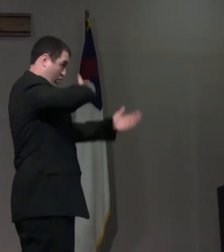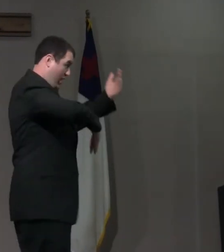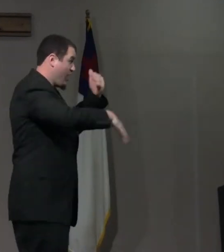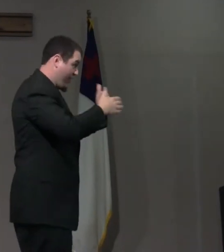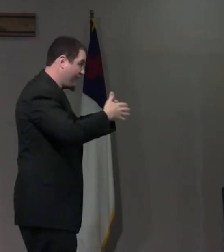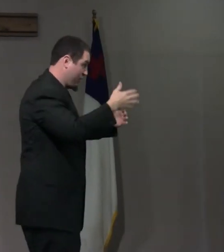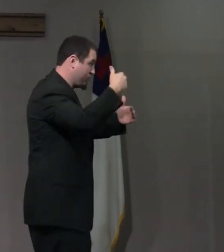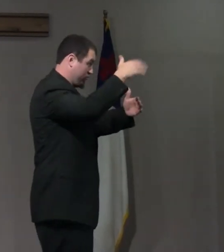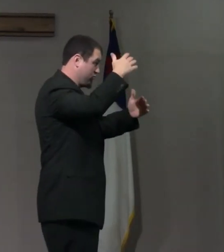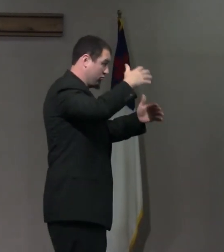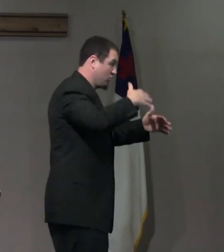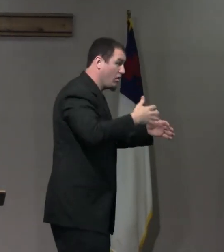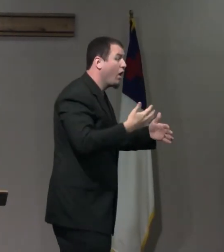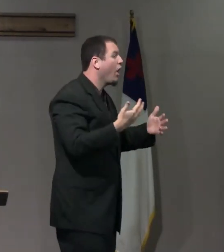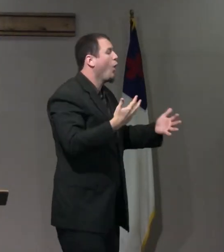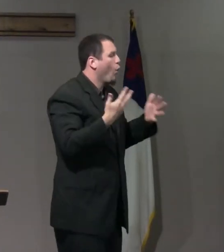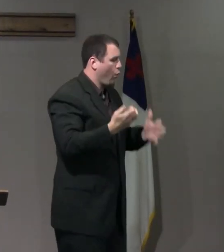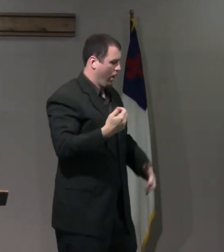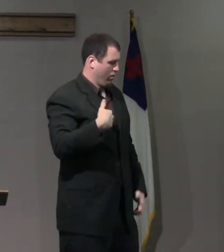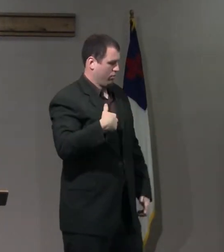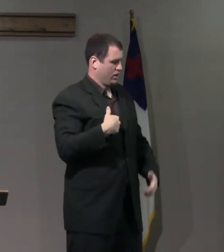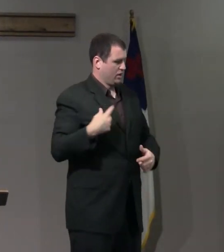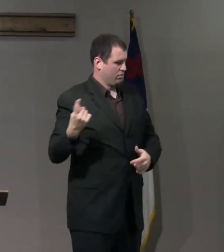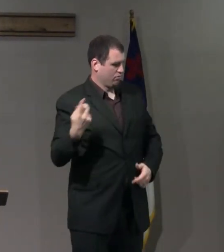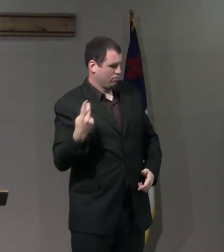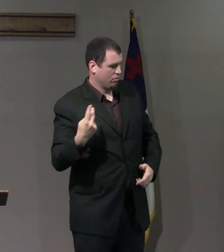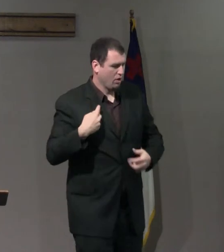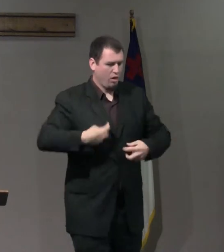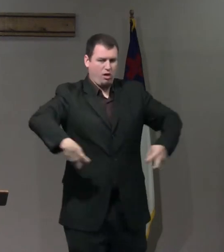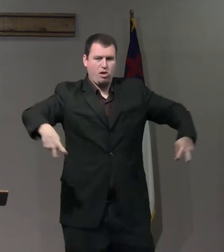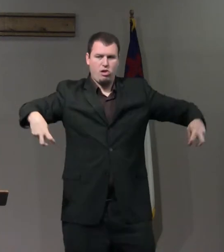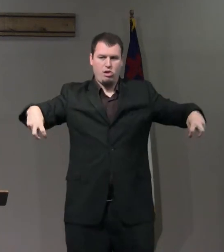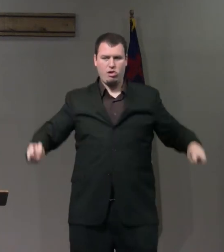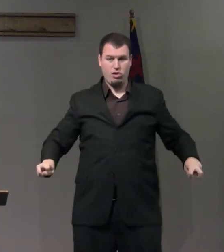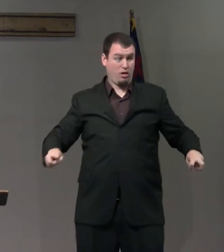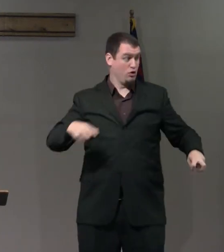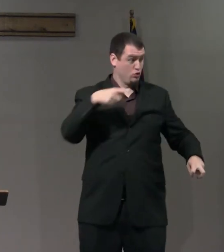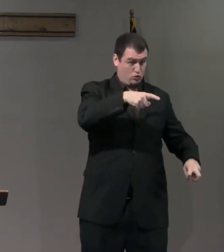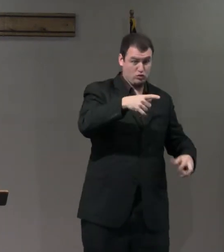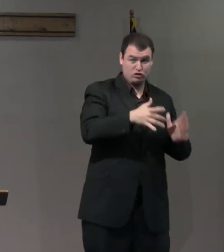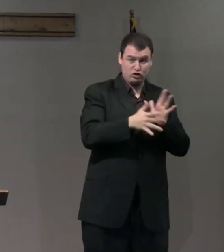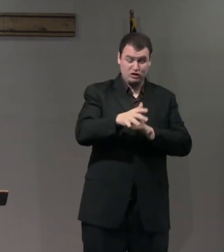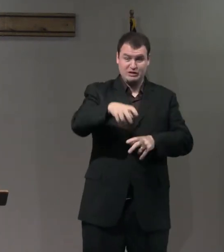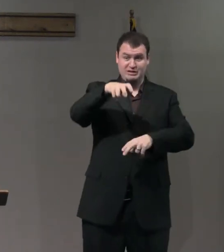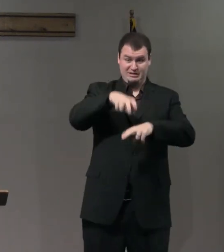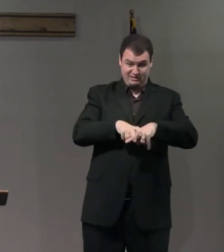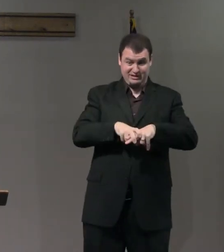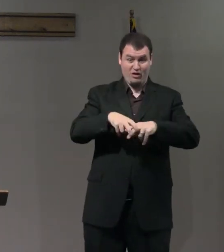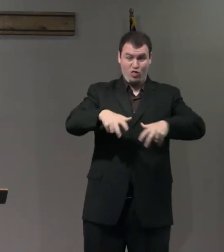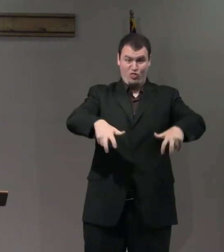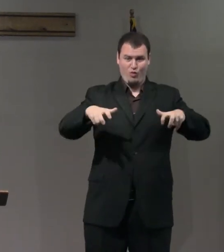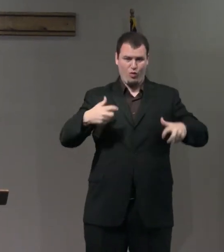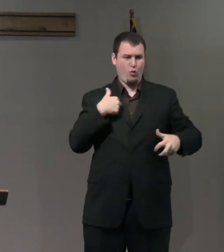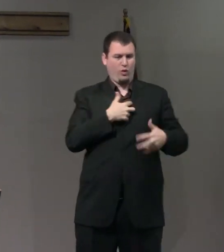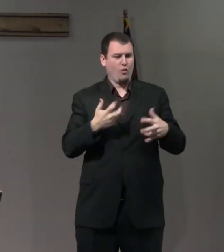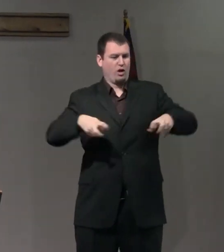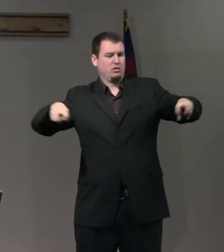And they said, when you go to heaven, we want to sit